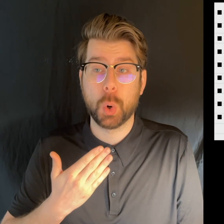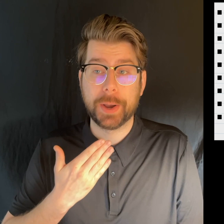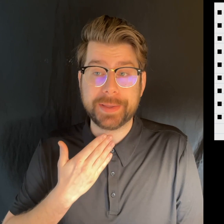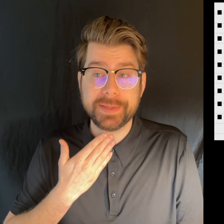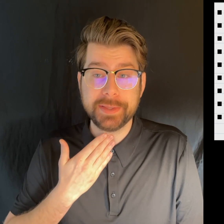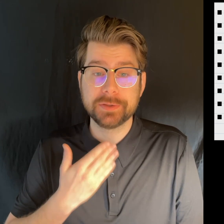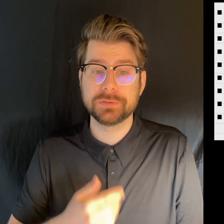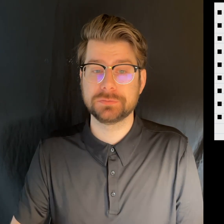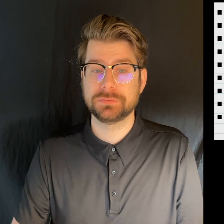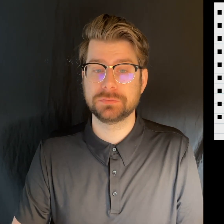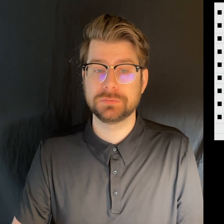toy,